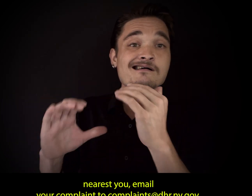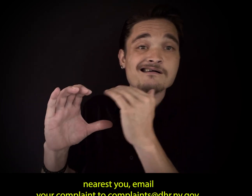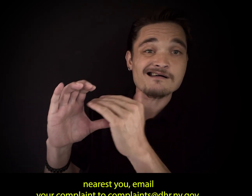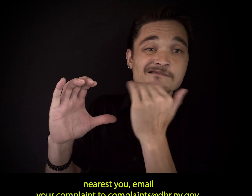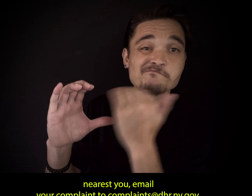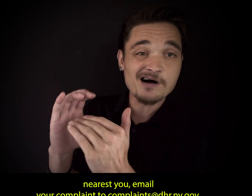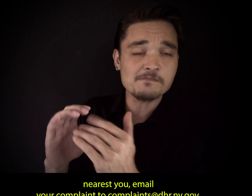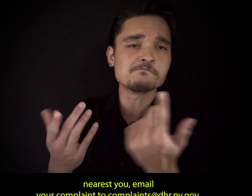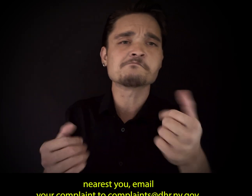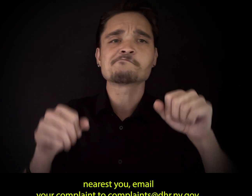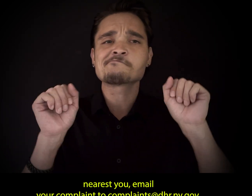complaints@dhr.ny.gov